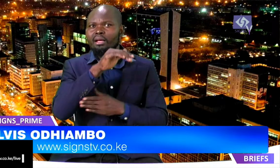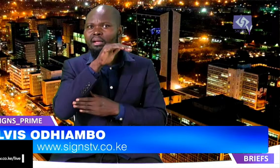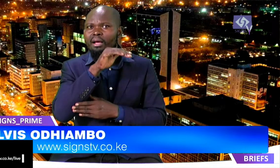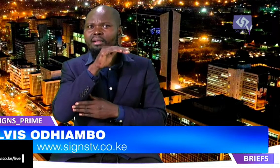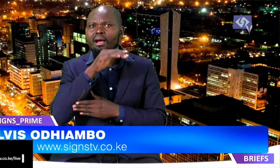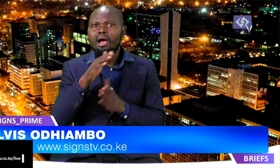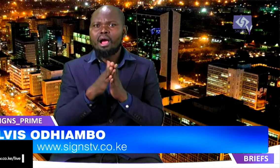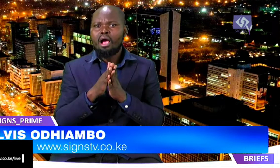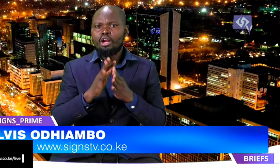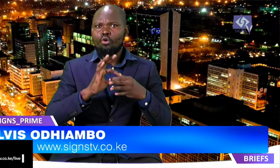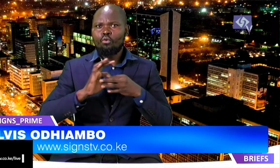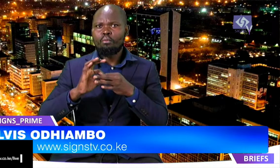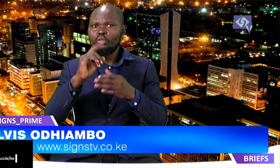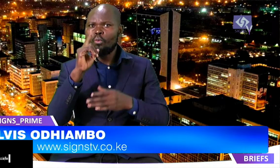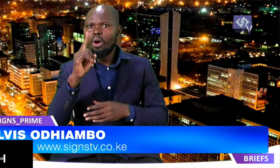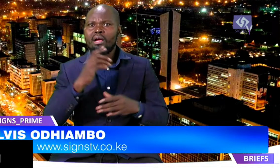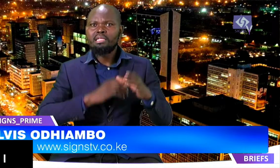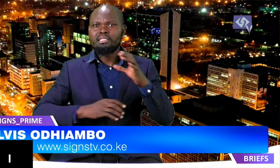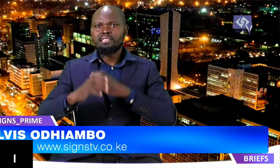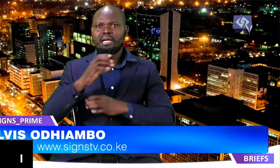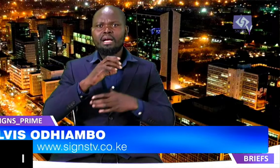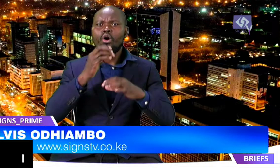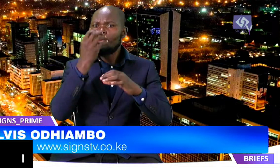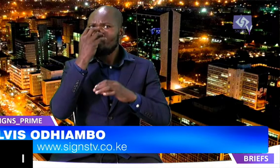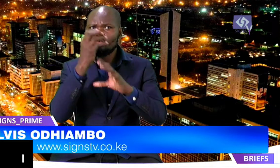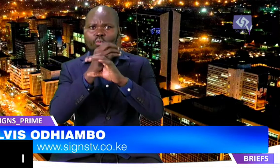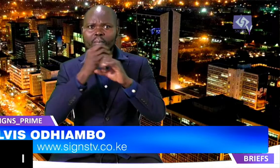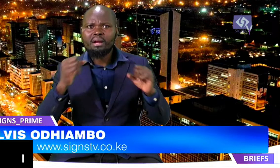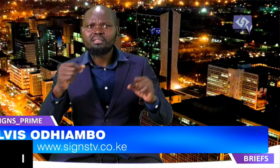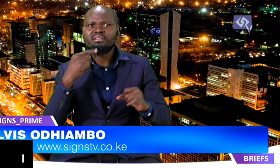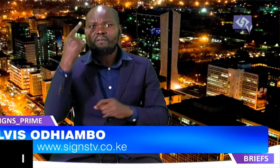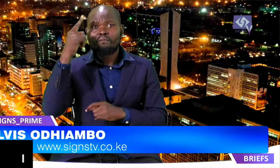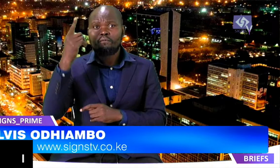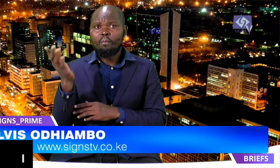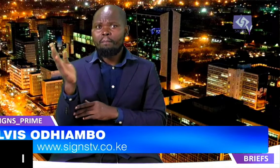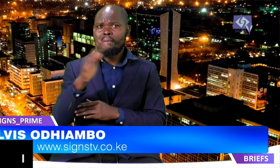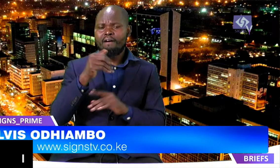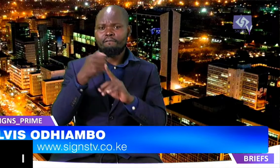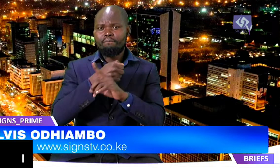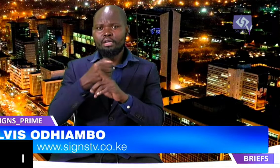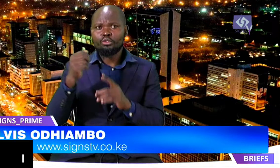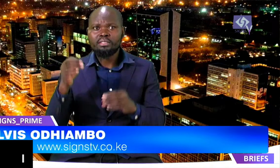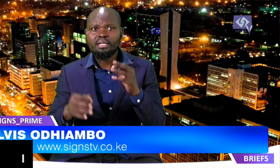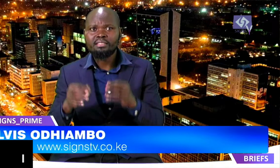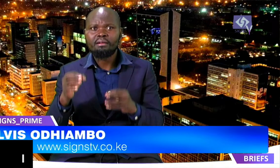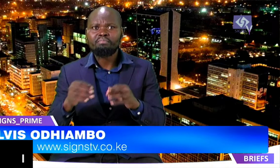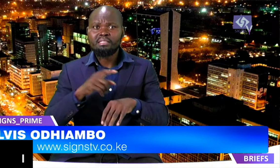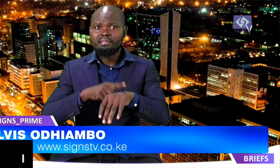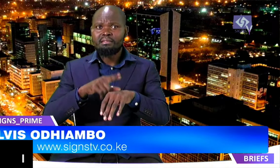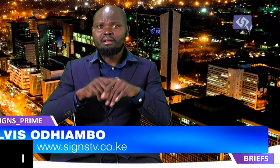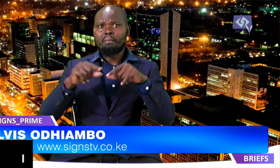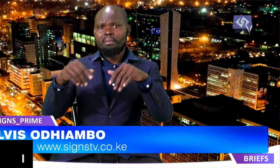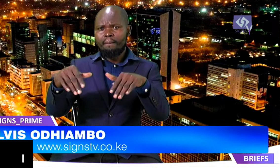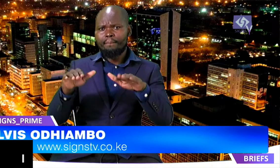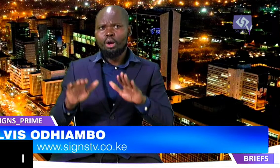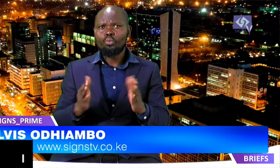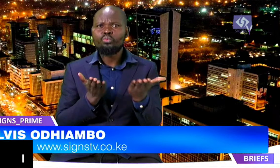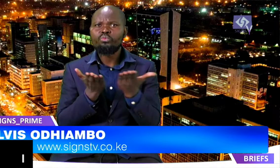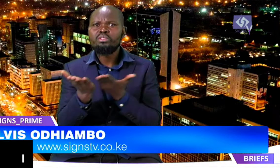Azimio leaders criticized President William Ruto for recent attacks on the judiciary. During the funeral service